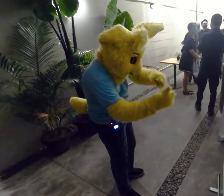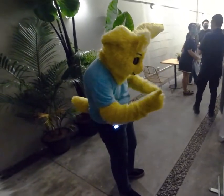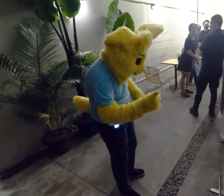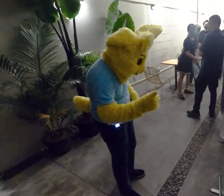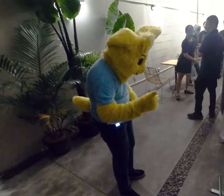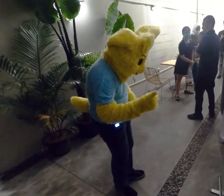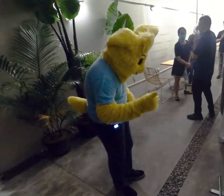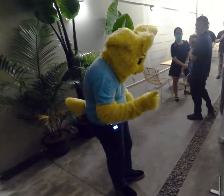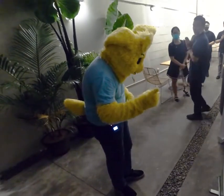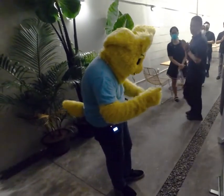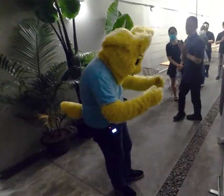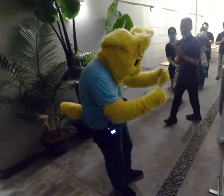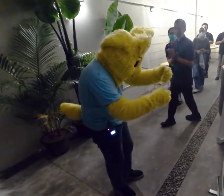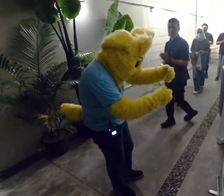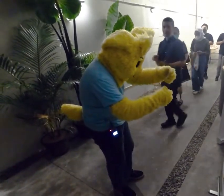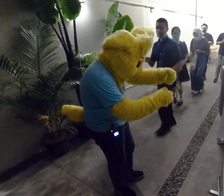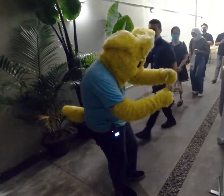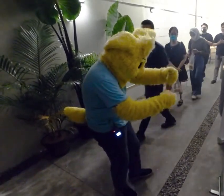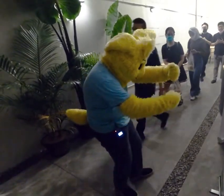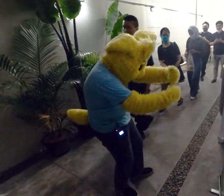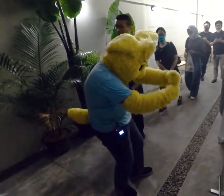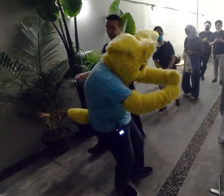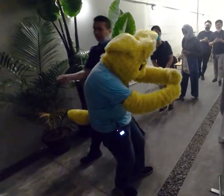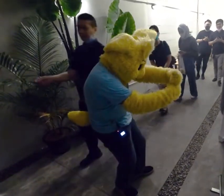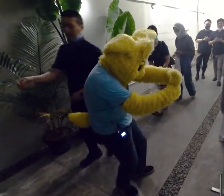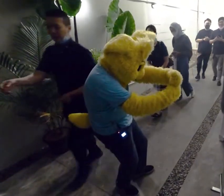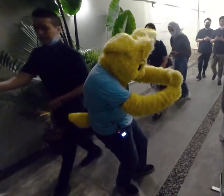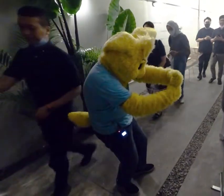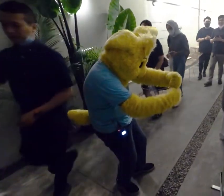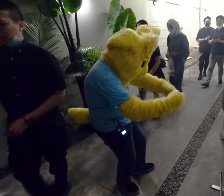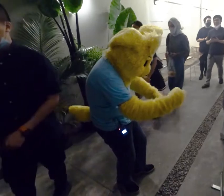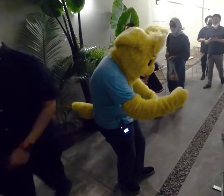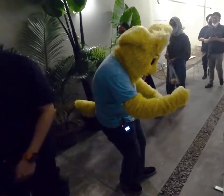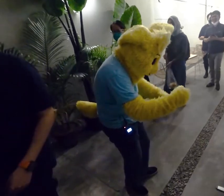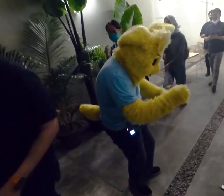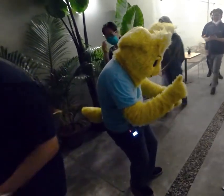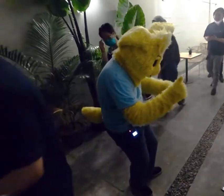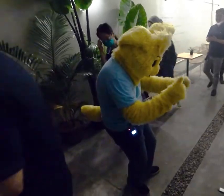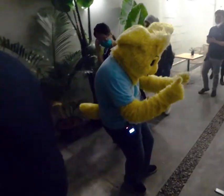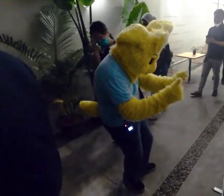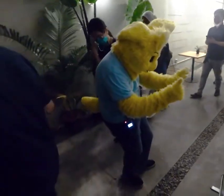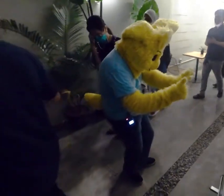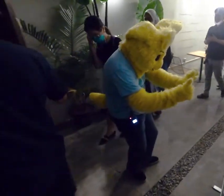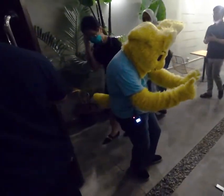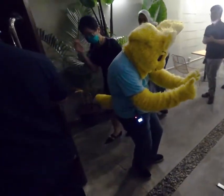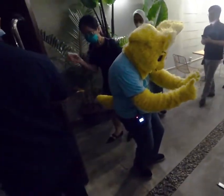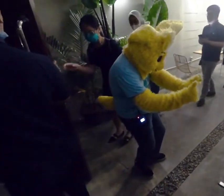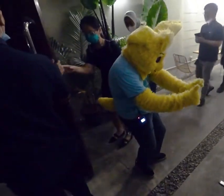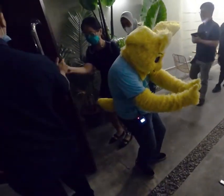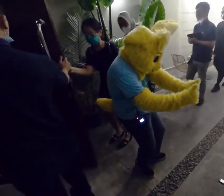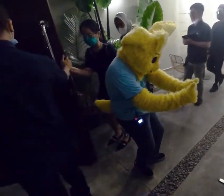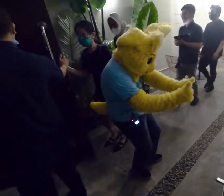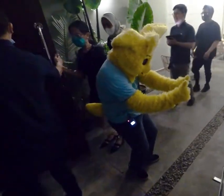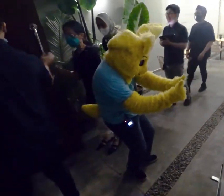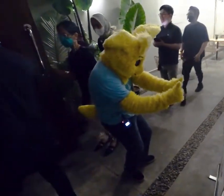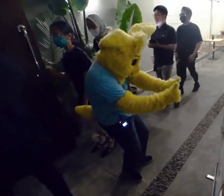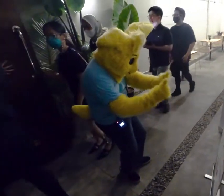G, this is G, H, H,